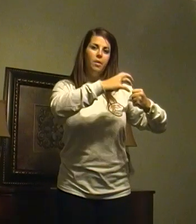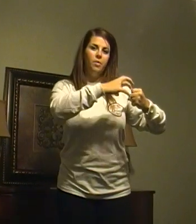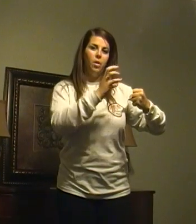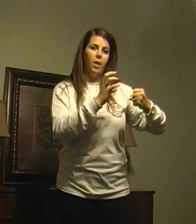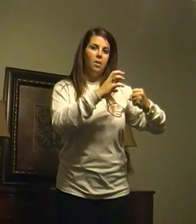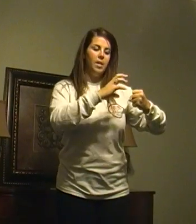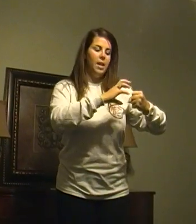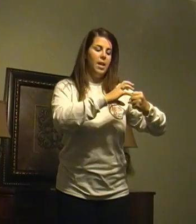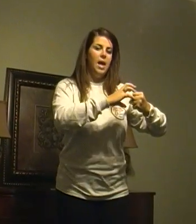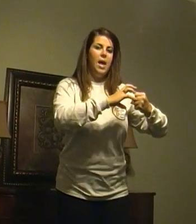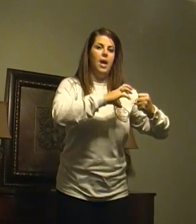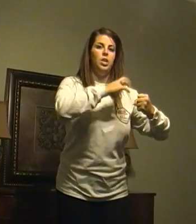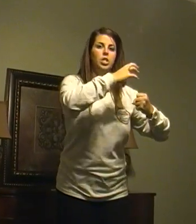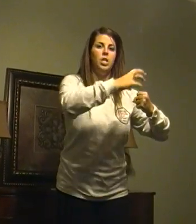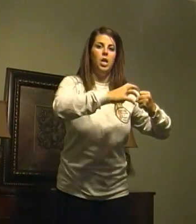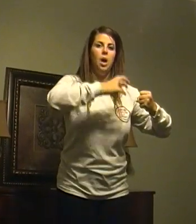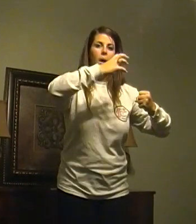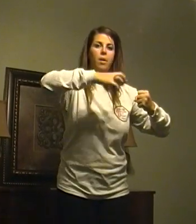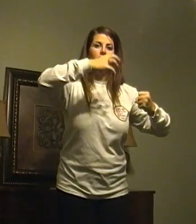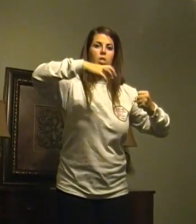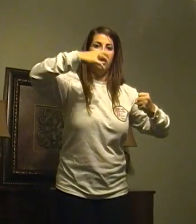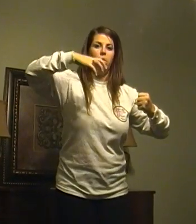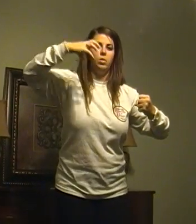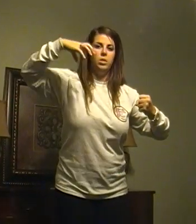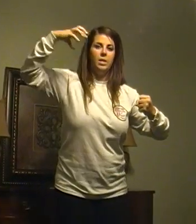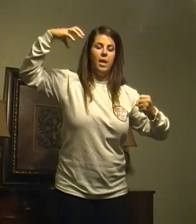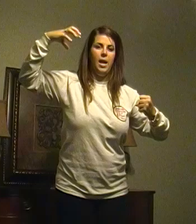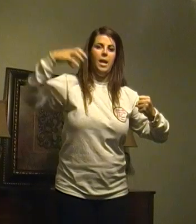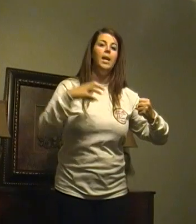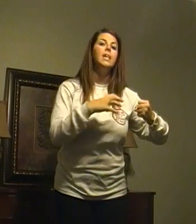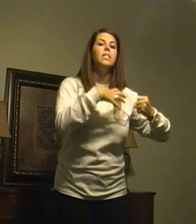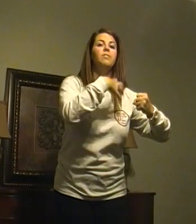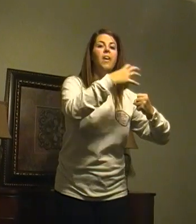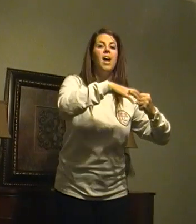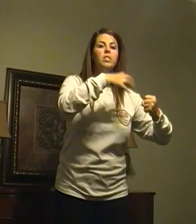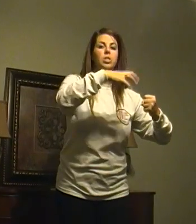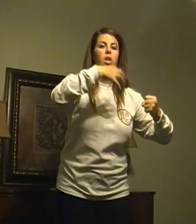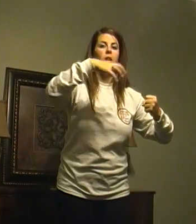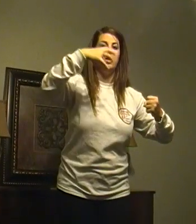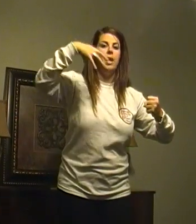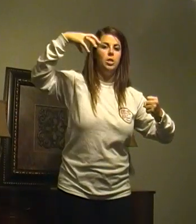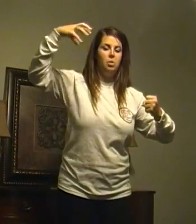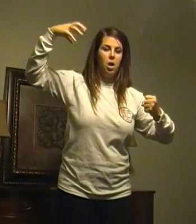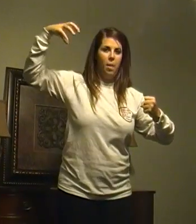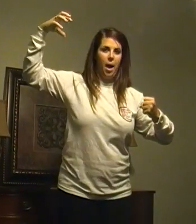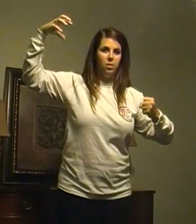cuff around it, and you're just going to go out in circles. And it gets faster as you go out.